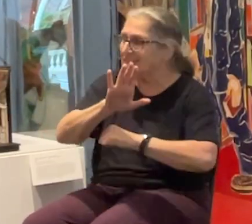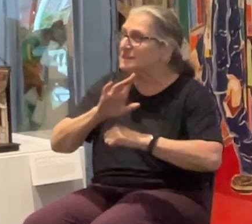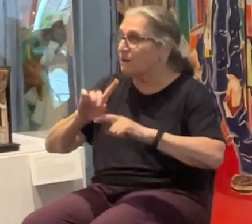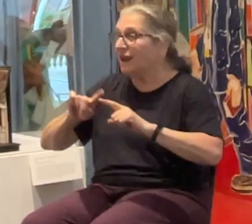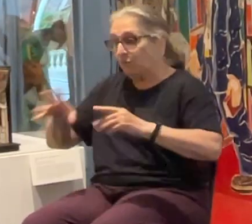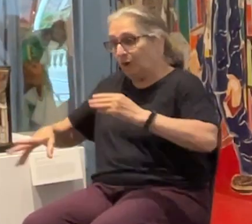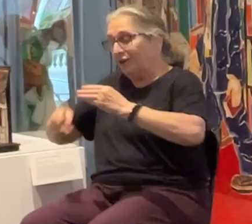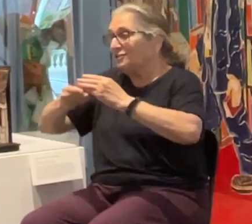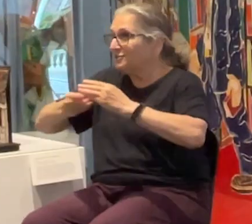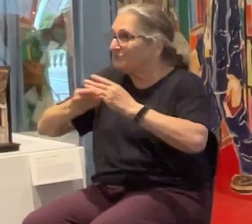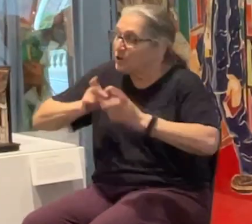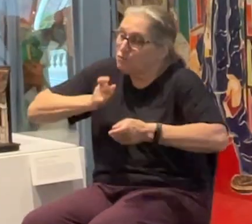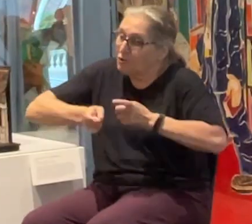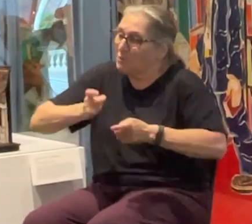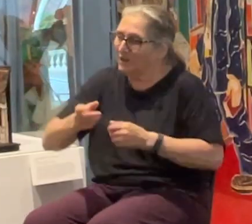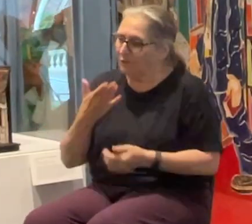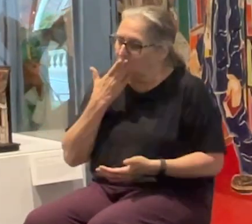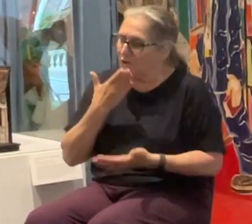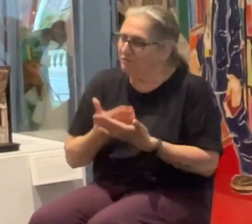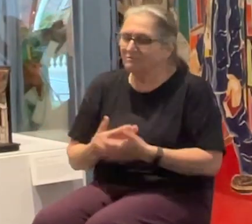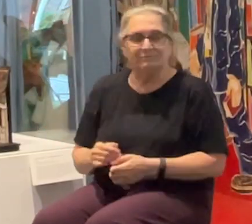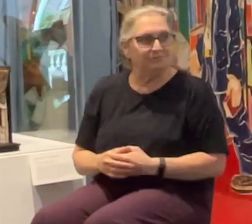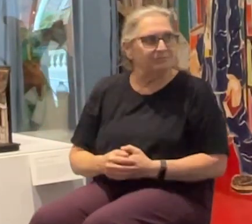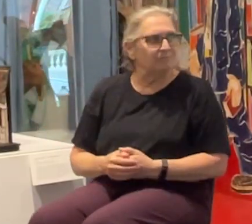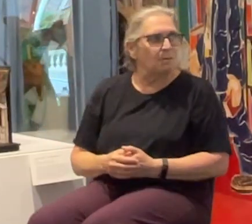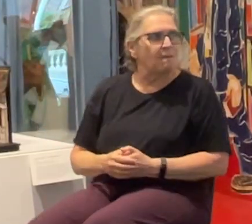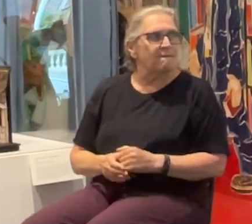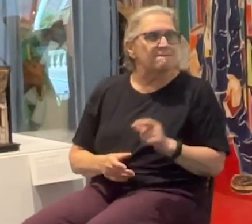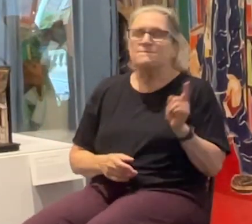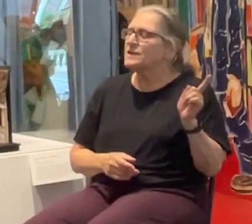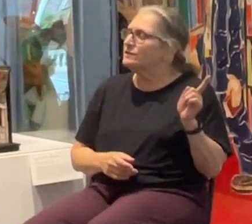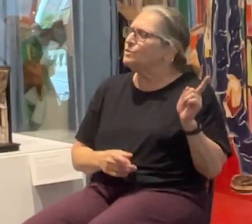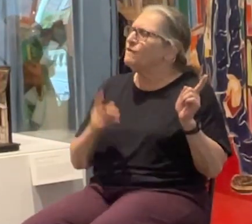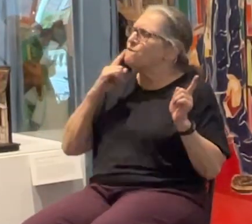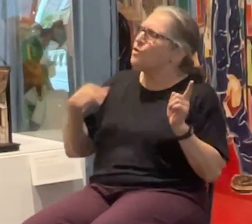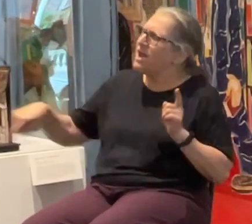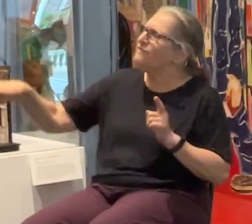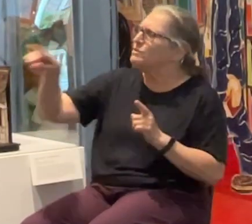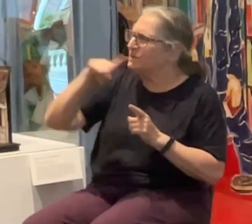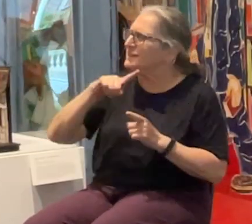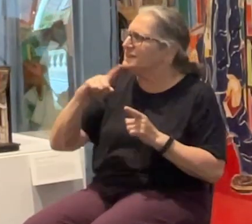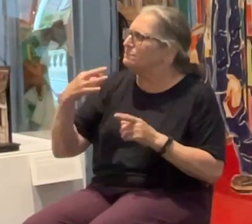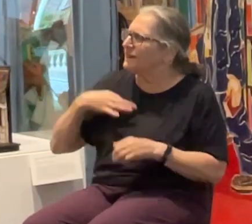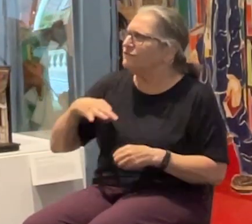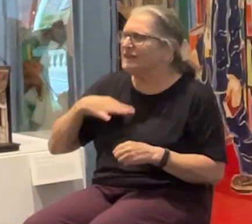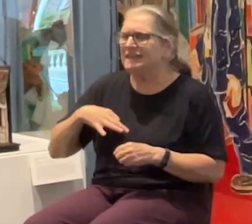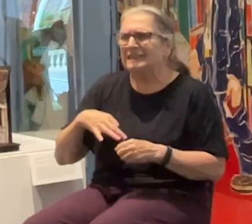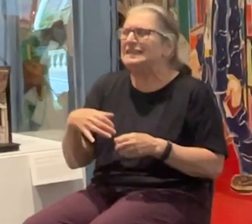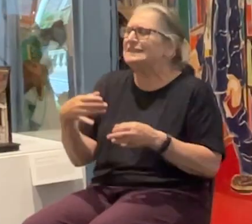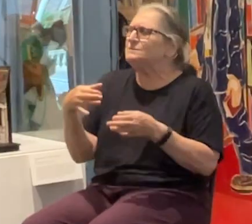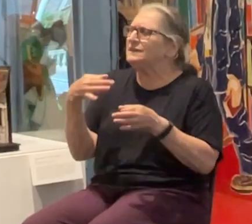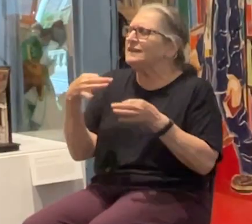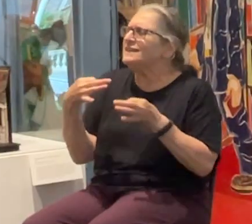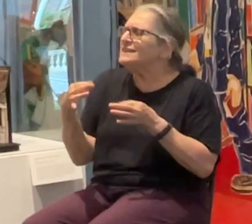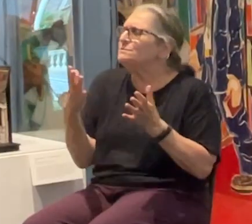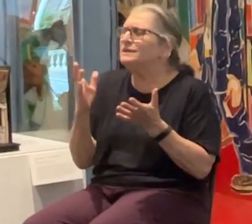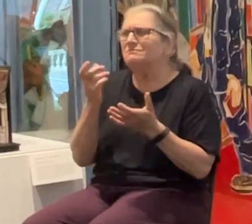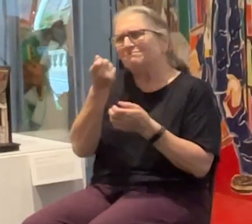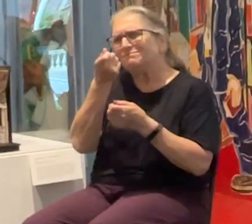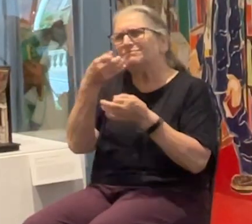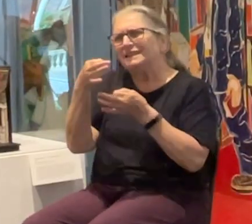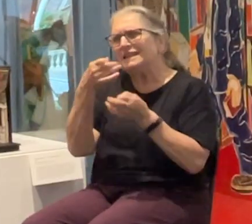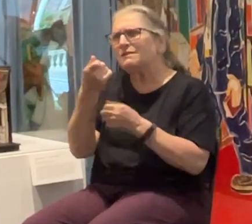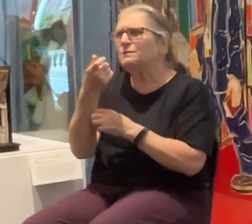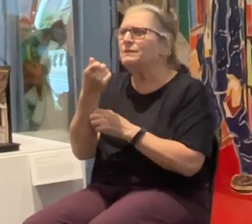I was gonna ask you to talk about also. It's just for everybody's benefit, a little bit about Red, because I have enjoyed so much working